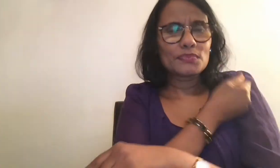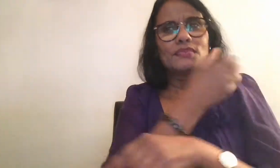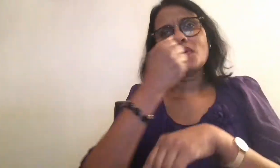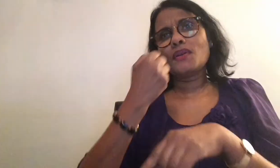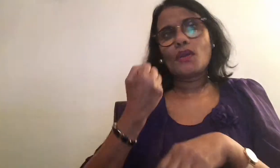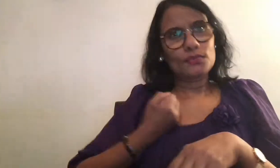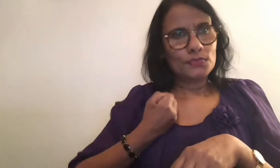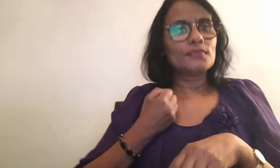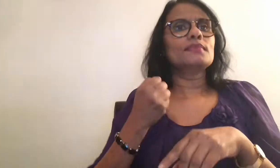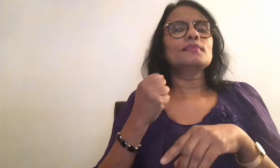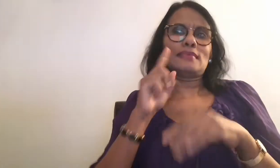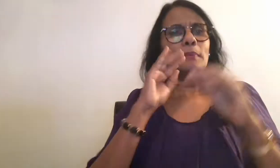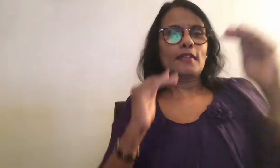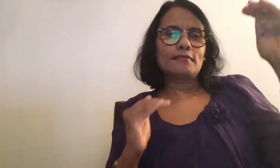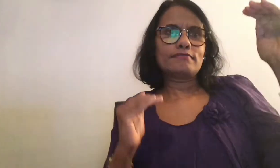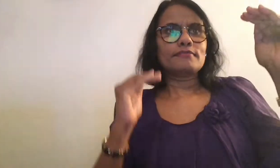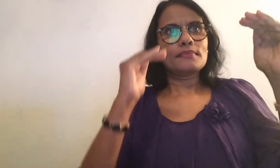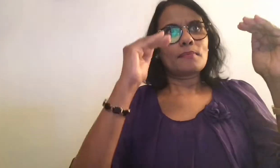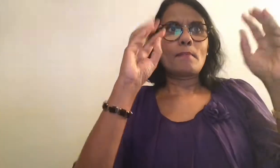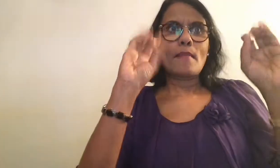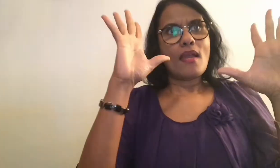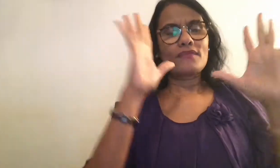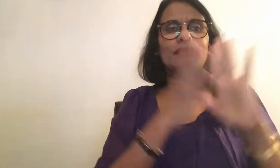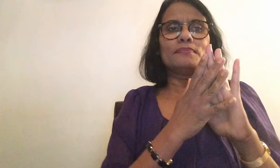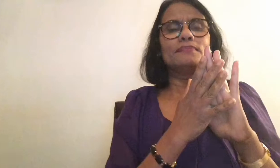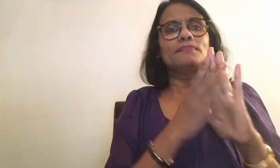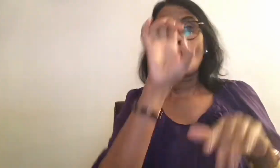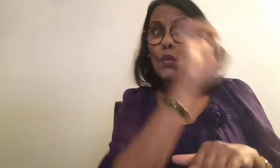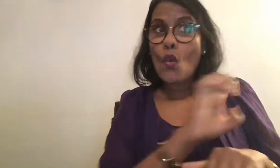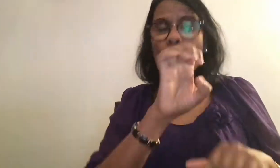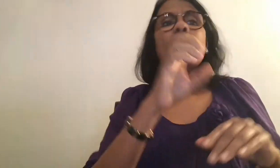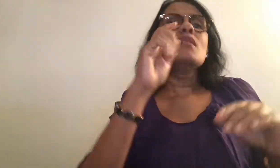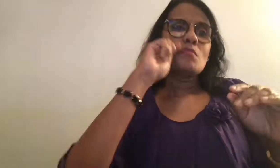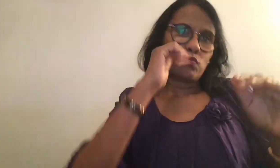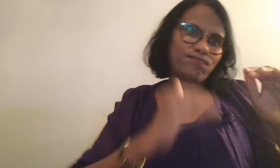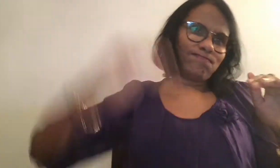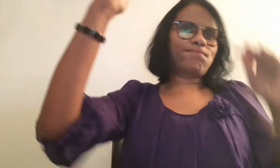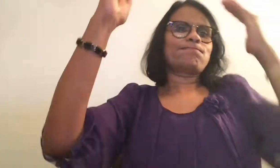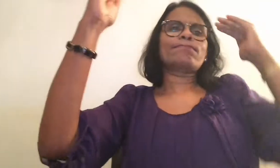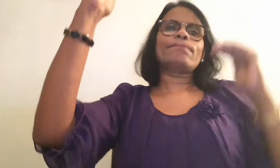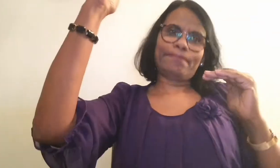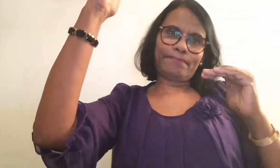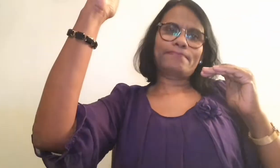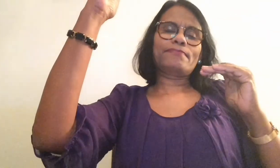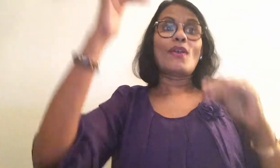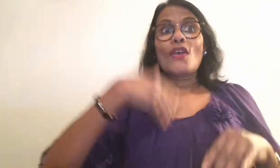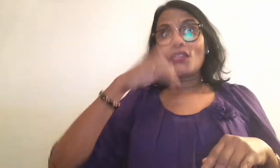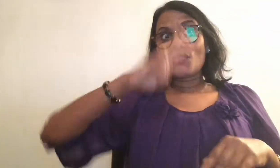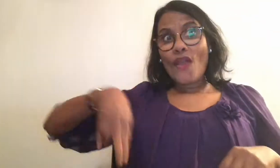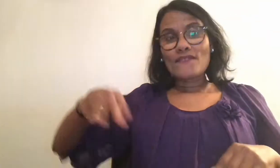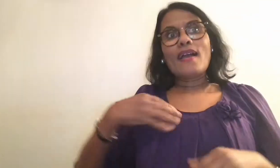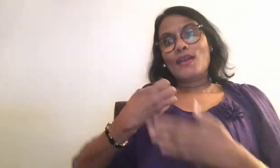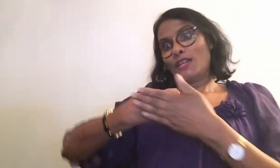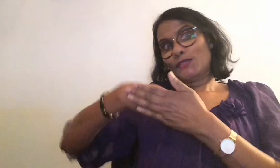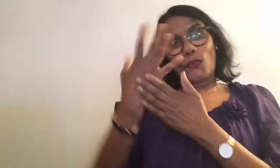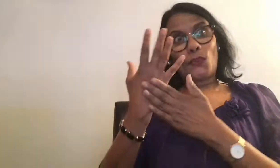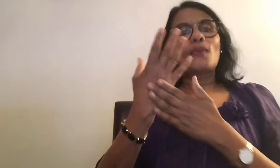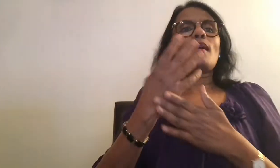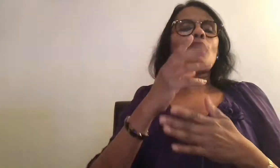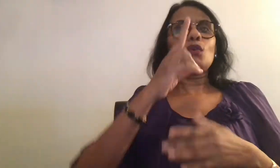Let me know when you're ready. Right. Normally, this should be probably no bigger than the diameter of your finger at the most, even in a large